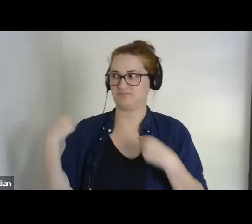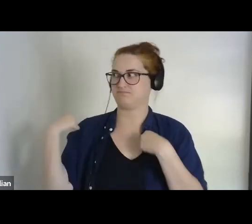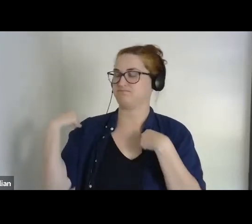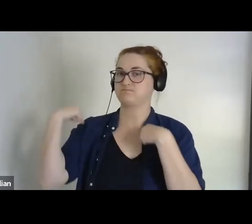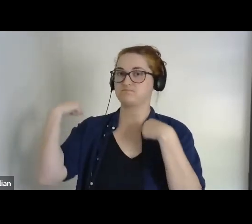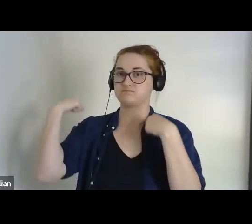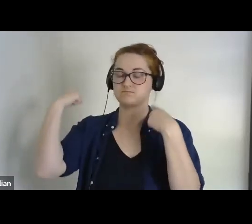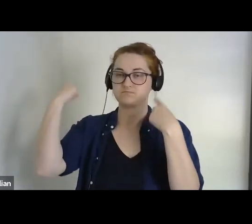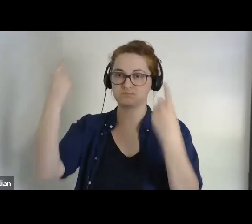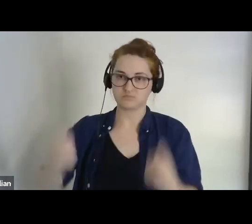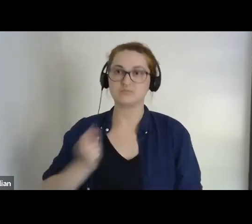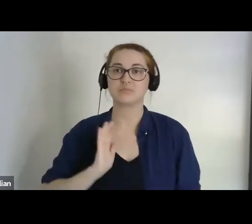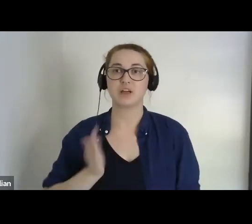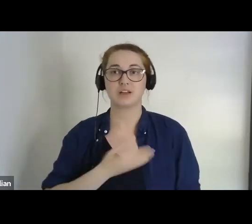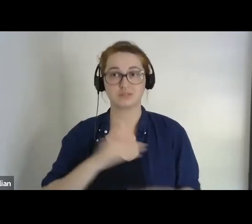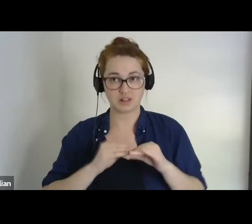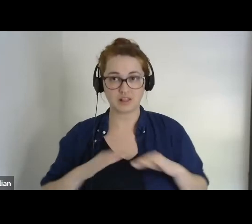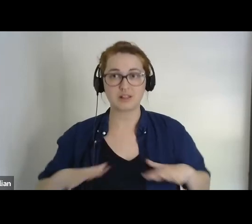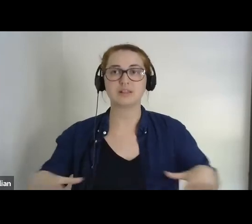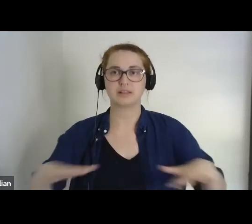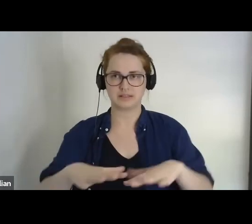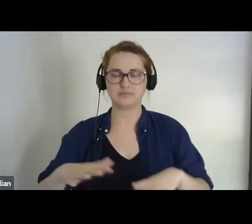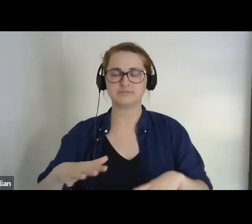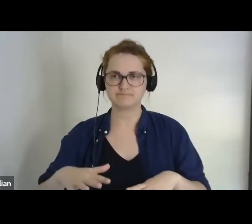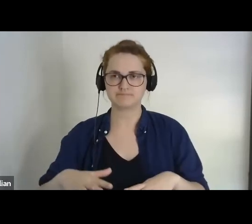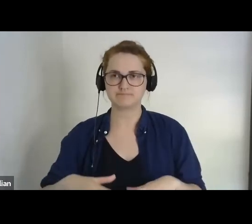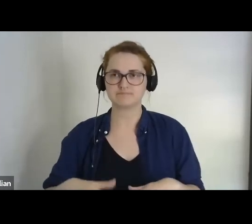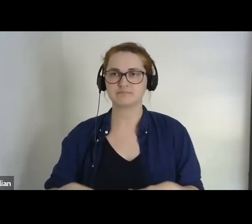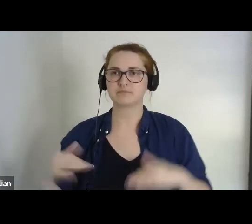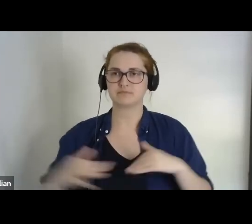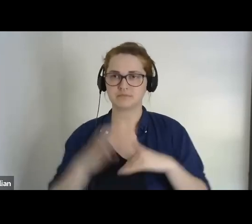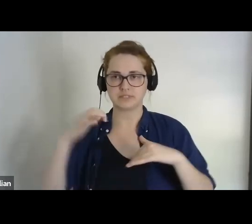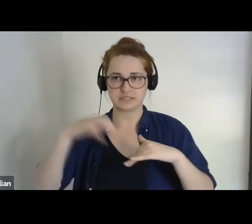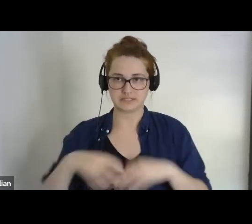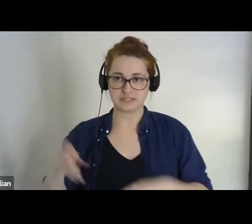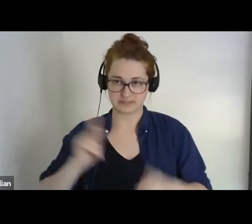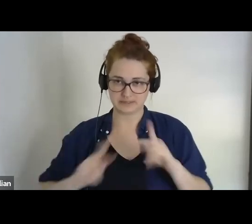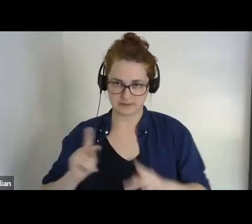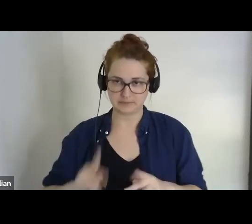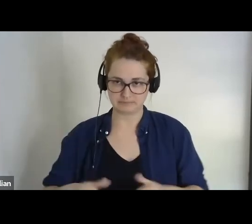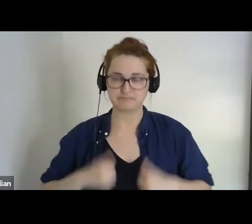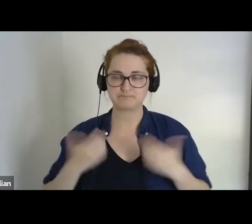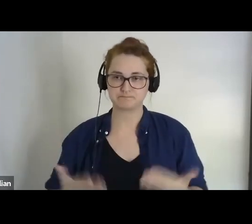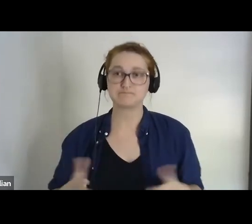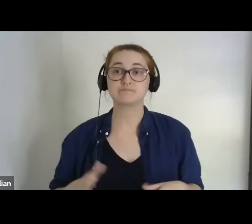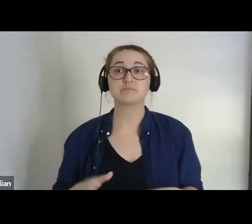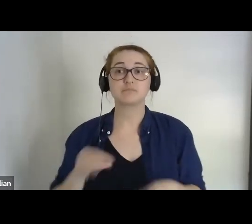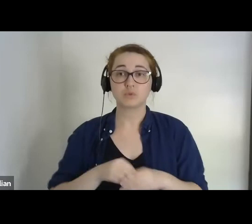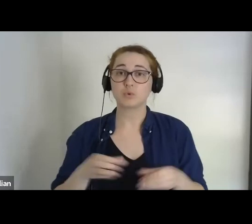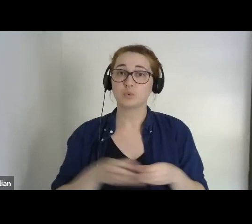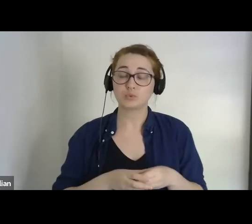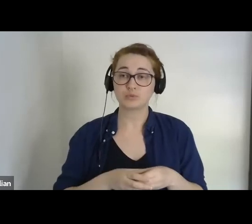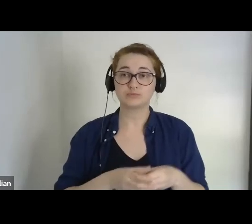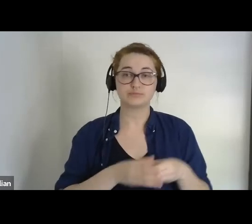which we work has been home to Indigenous peoples, including the Mississaugas of the Credit, the Haudenosaunee,